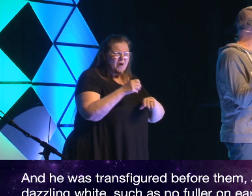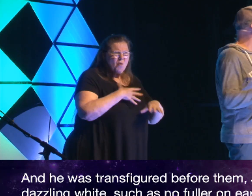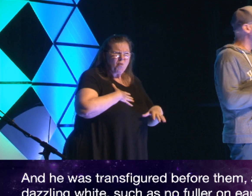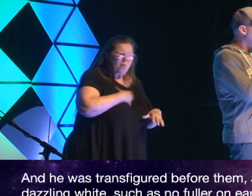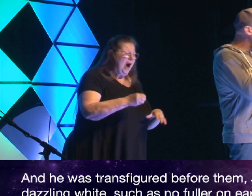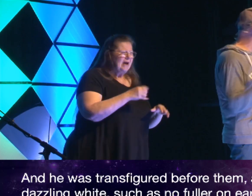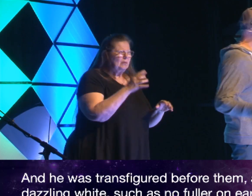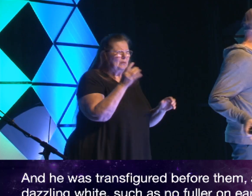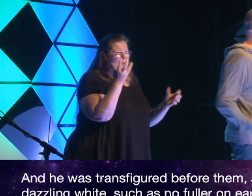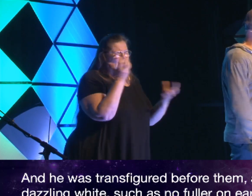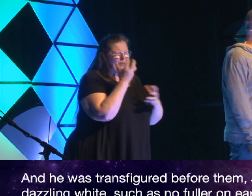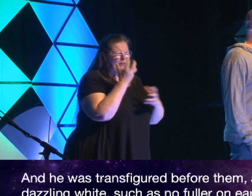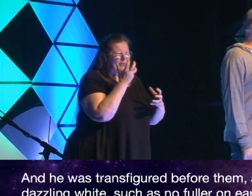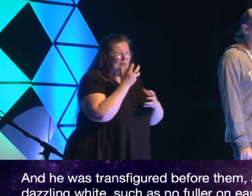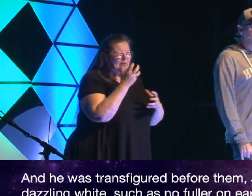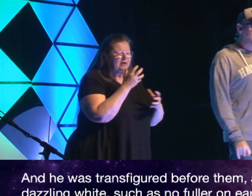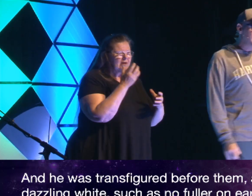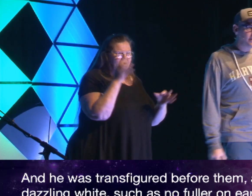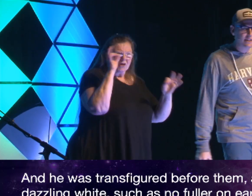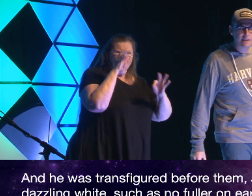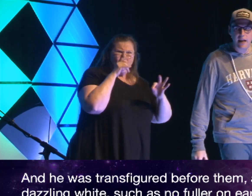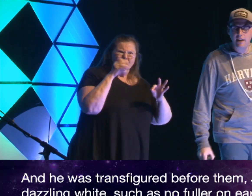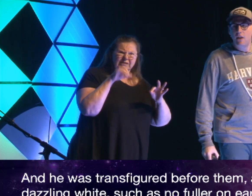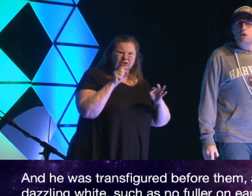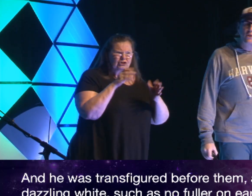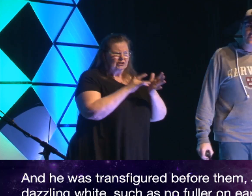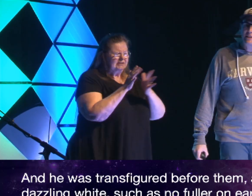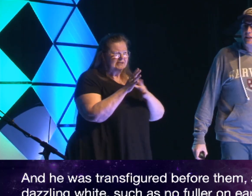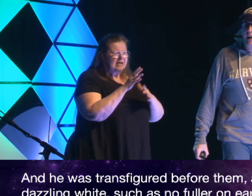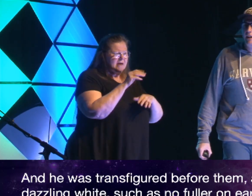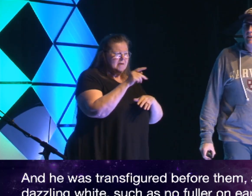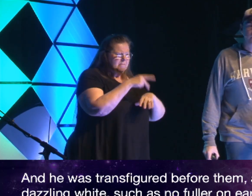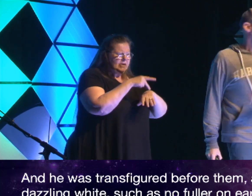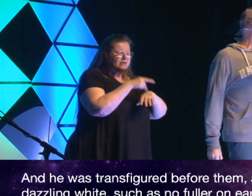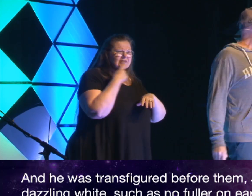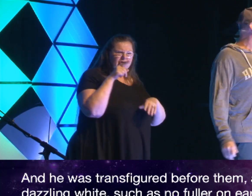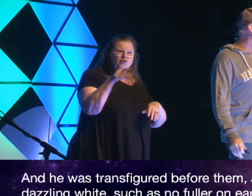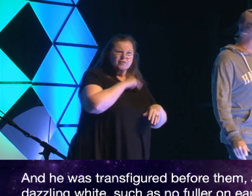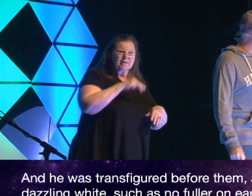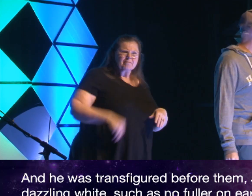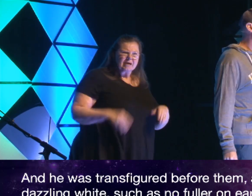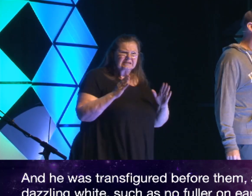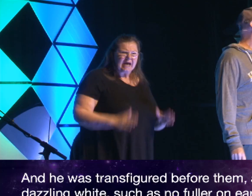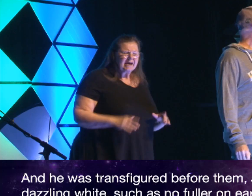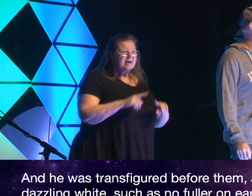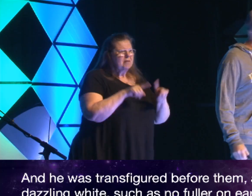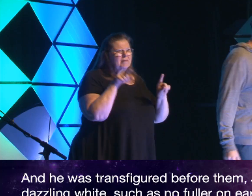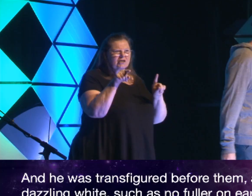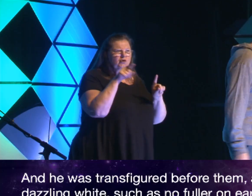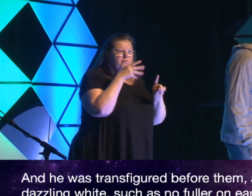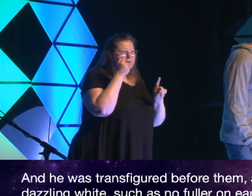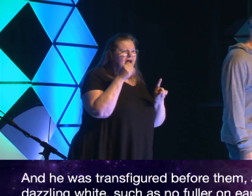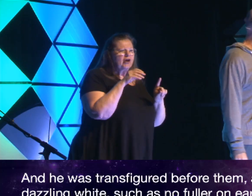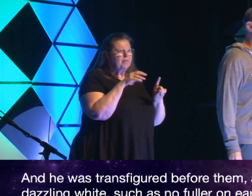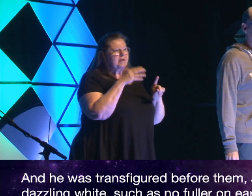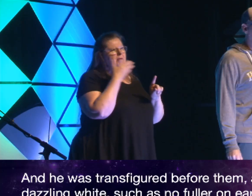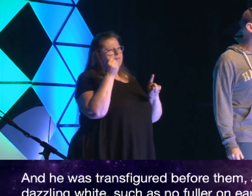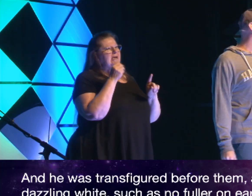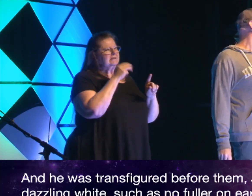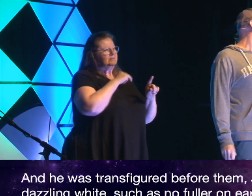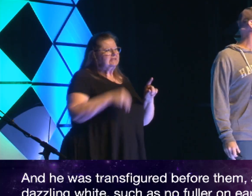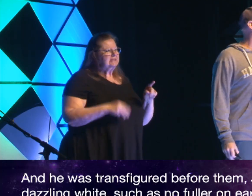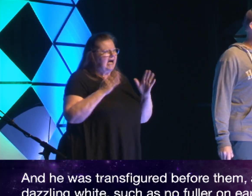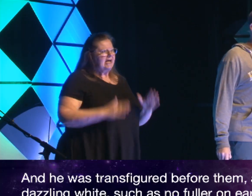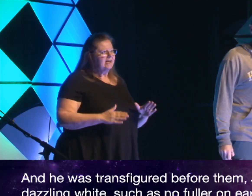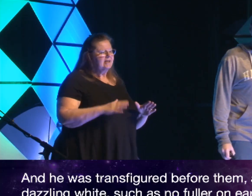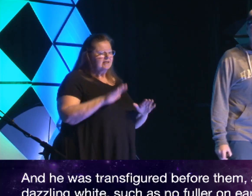leading up to it. Nobody gets who Jesus is. Peter has said, you're the Messiah, but you better be the Messiah the way I want you to be the Messiah. And he